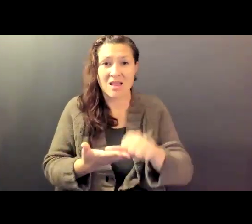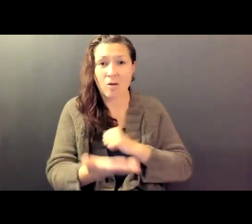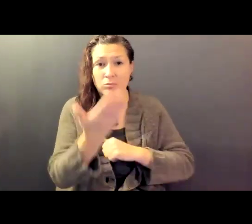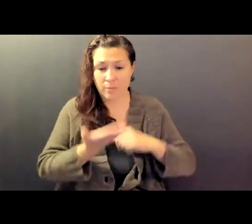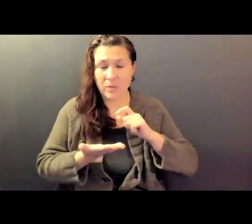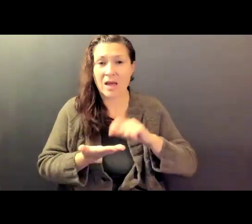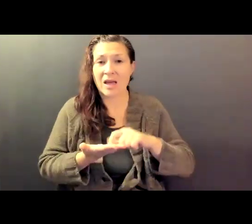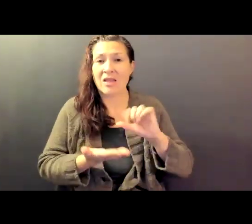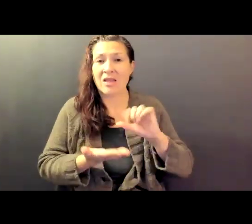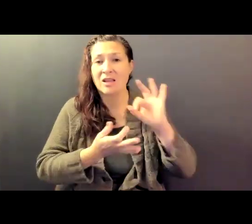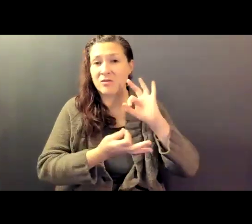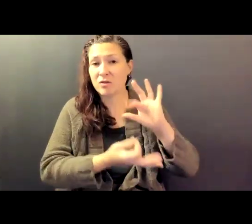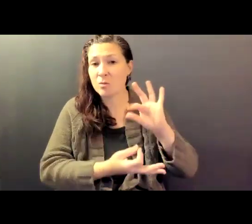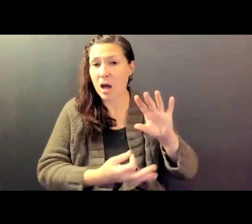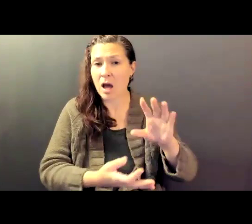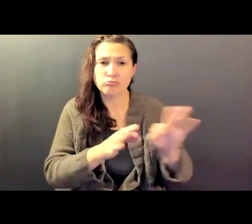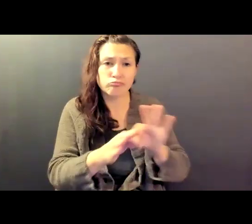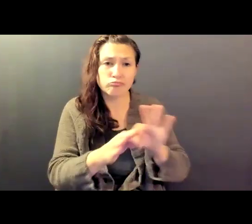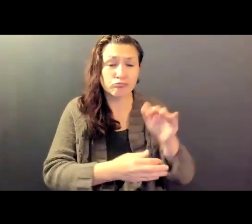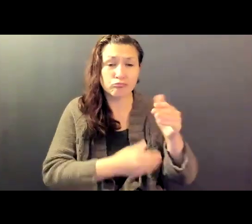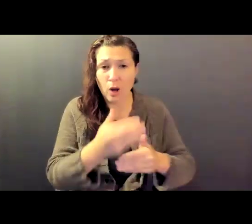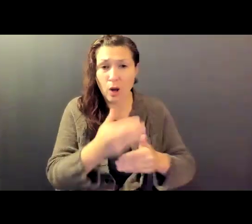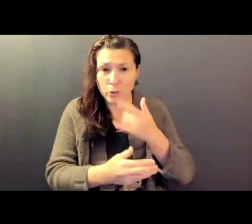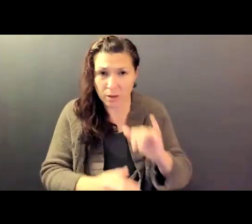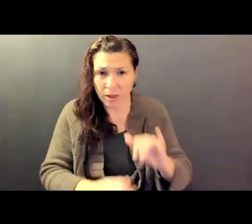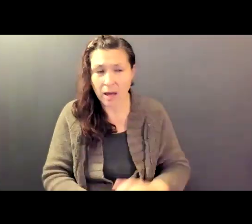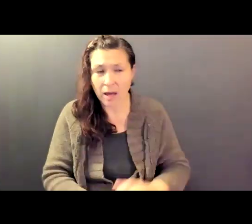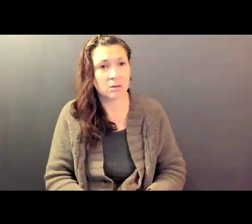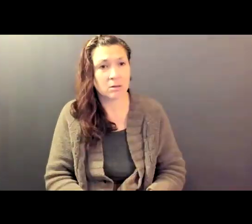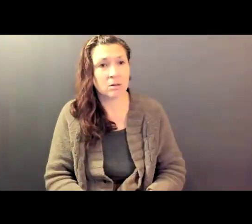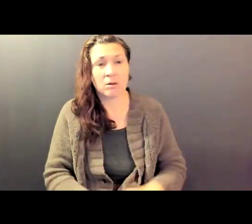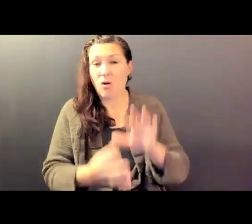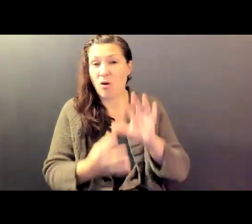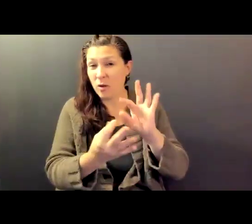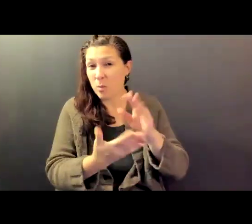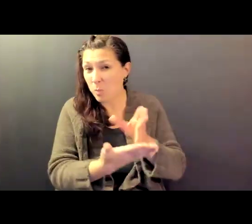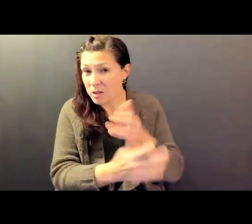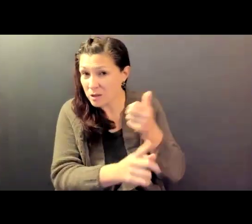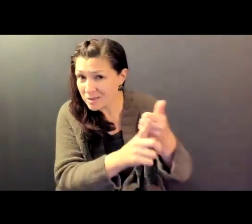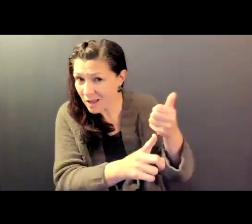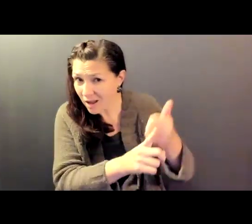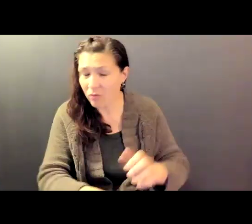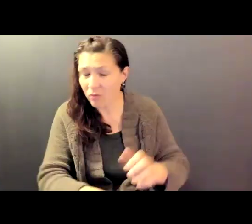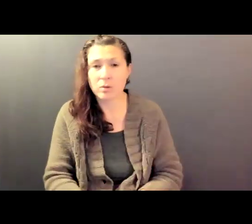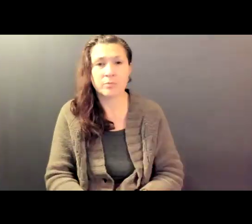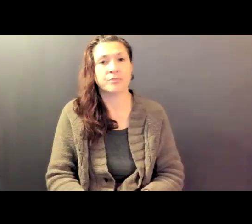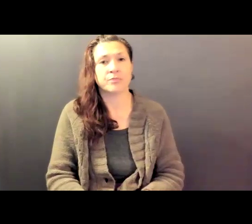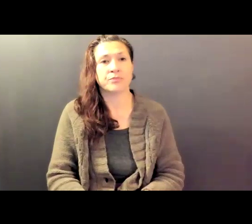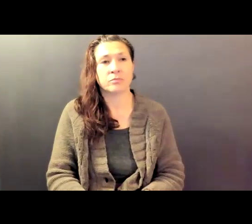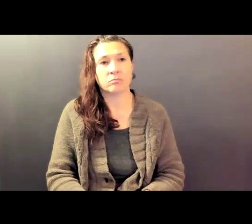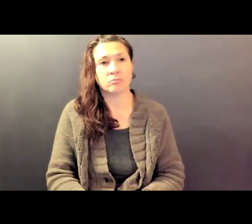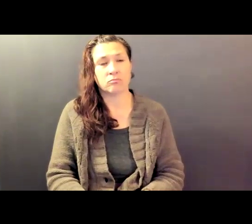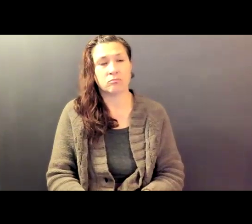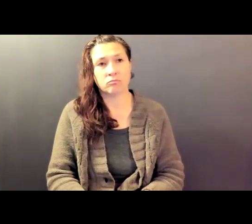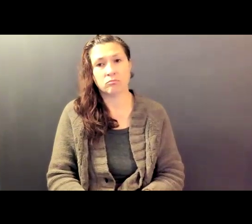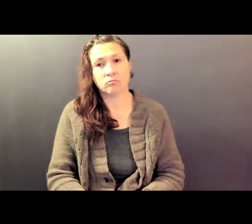feedback on how the process went, any things that feedback they have on the budget itself. And also, they can inform